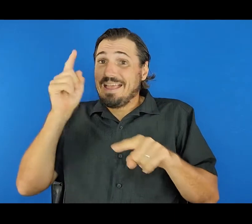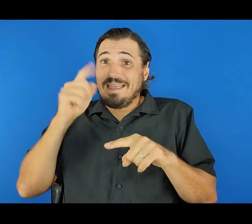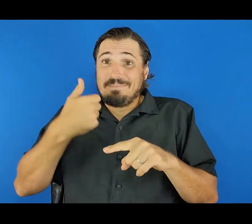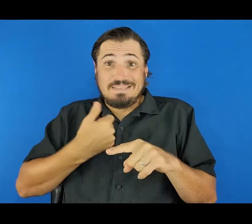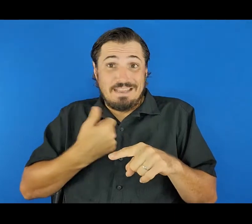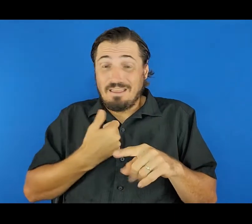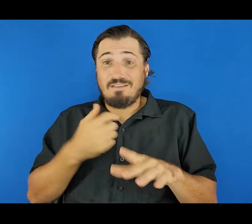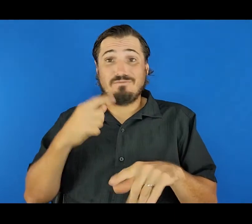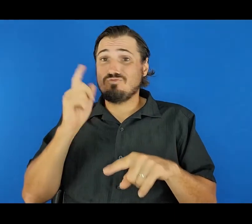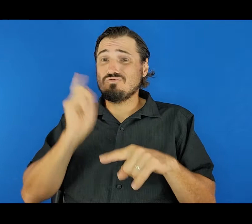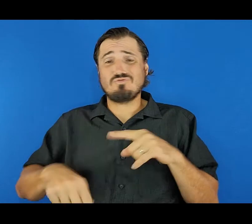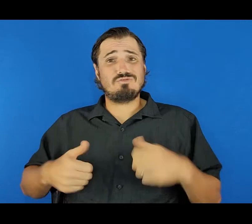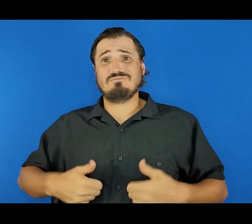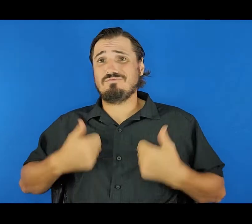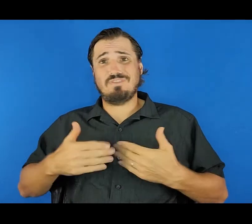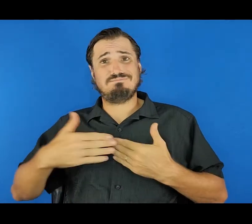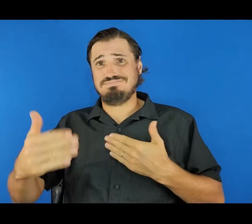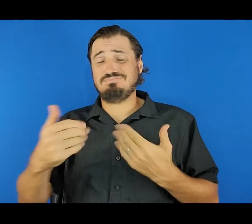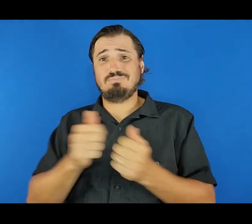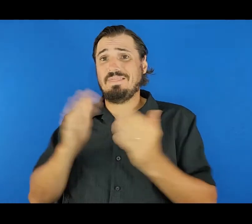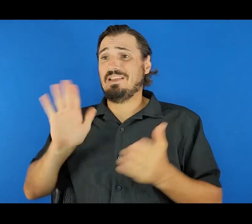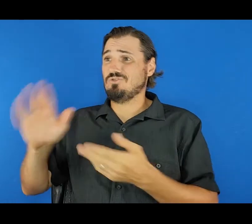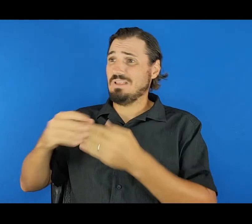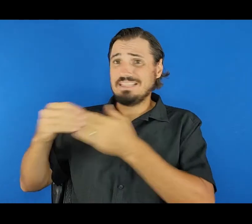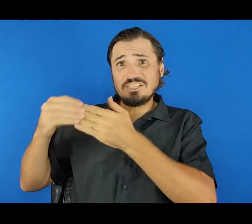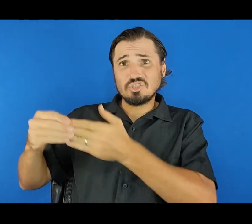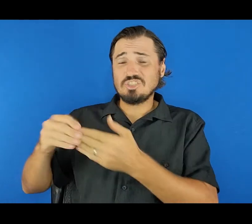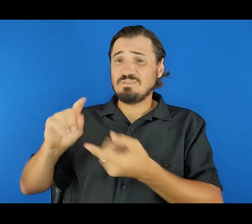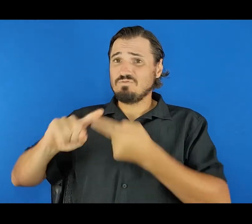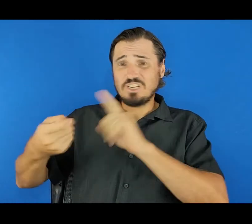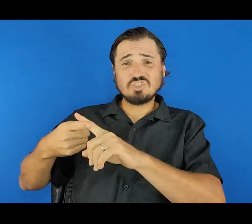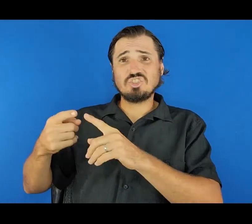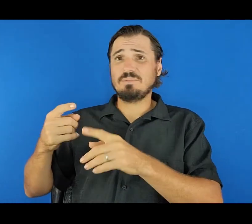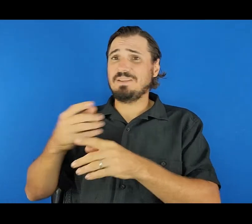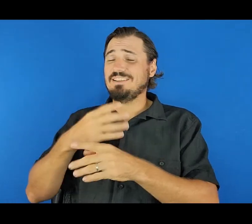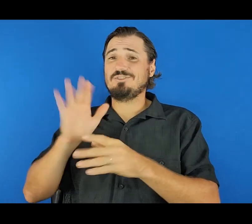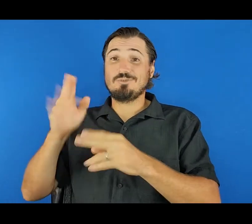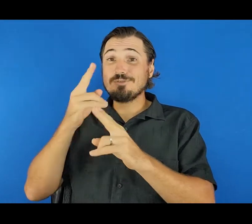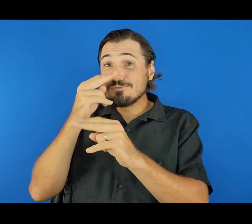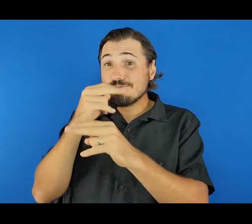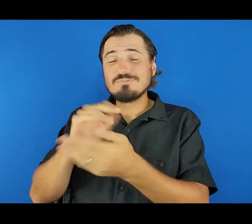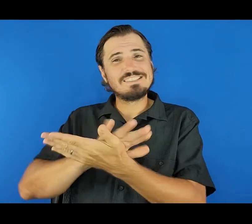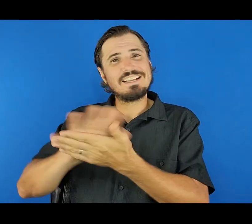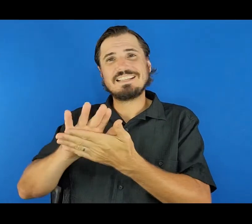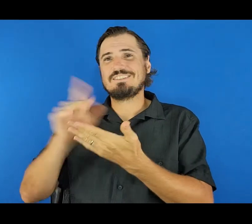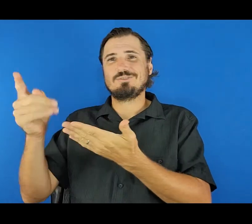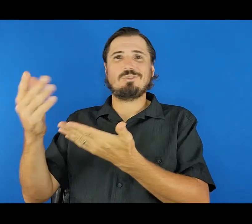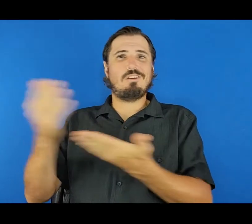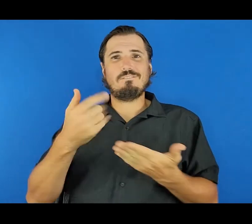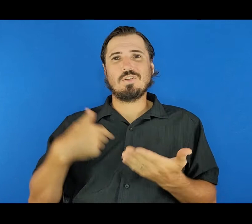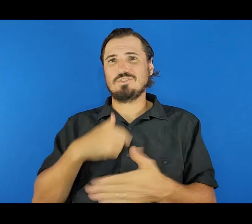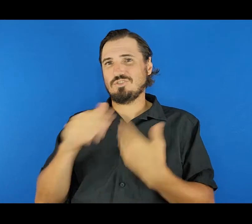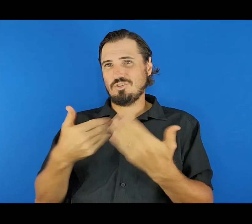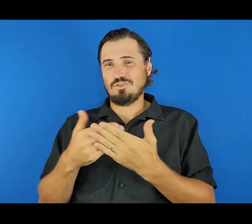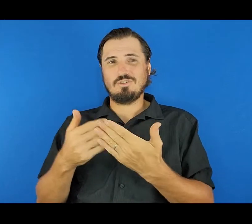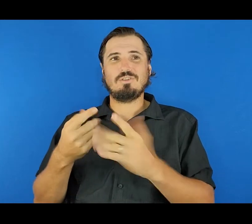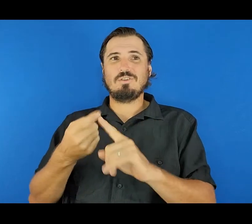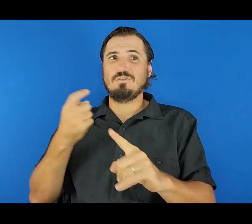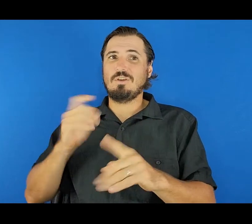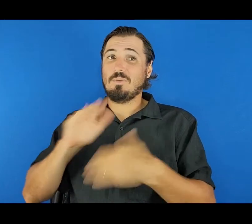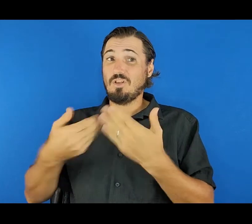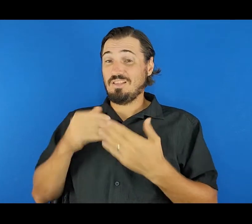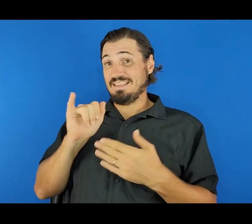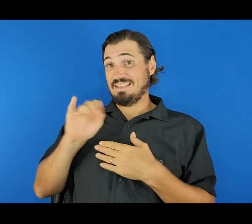team. I, for one, know that I wouldn't have been able to get through this response without your leadership, friendship, and most especially the humor and kindness you bring